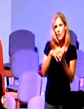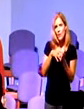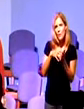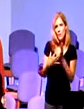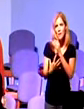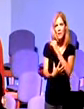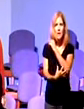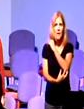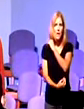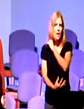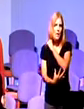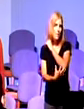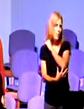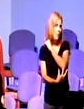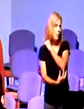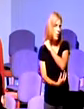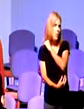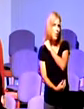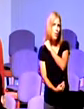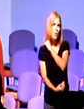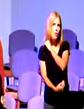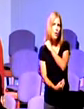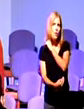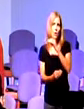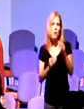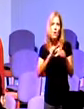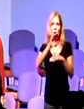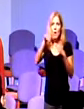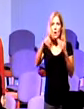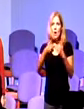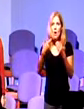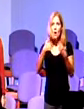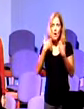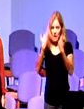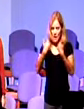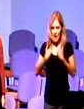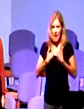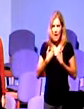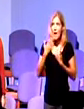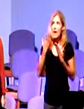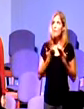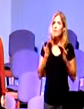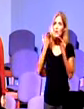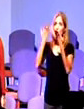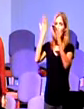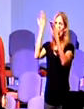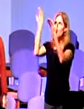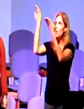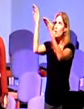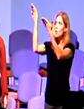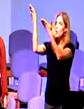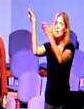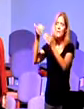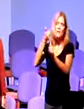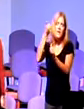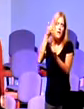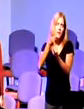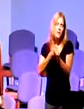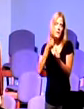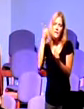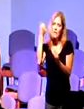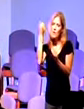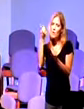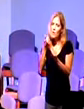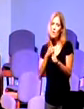deserve. Though I'm weak and poor, all I have is yours,